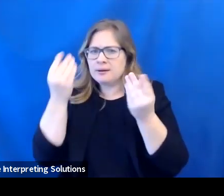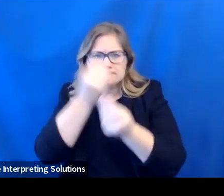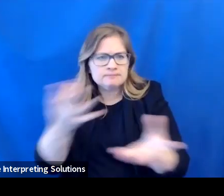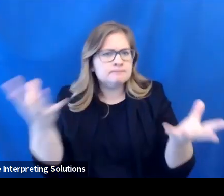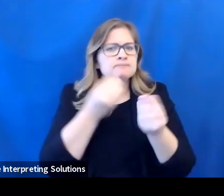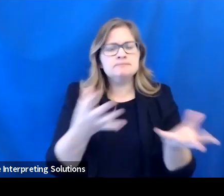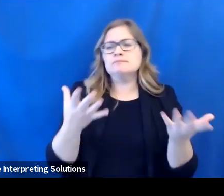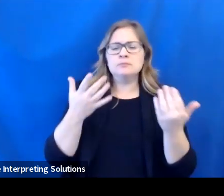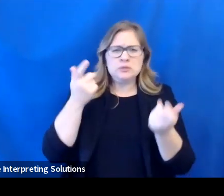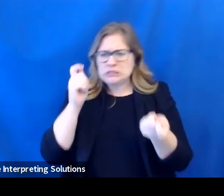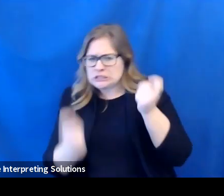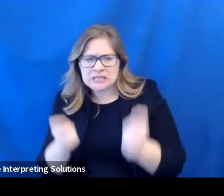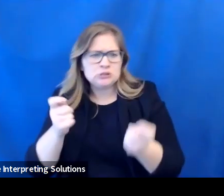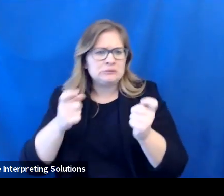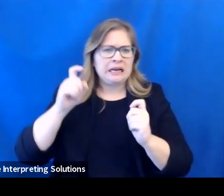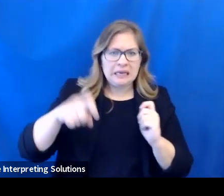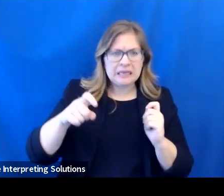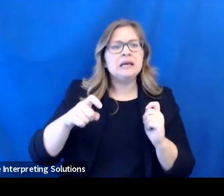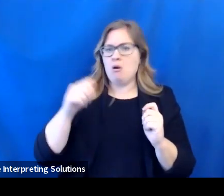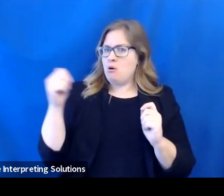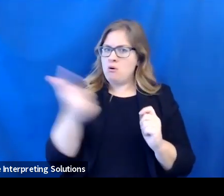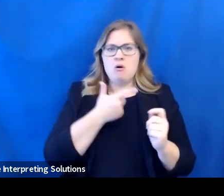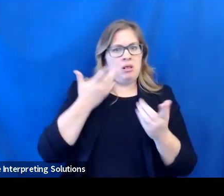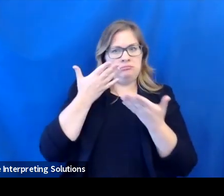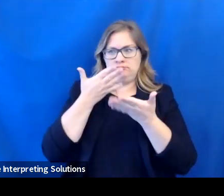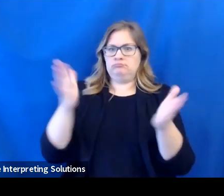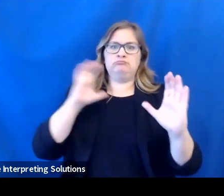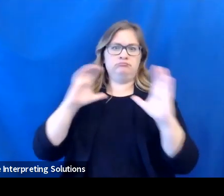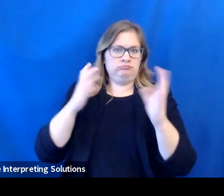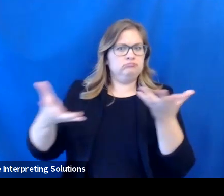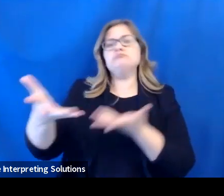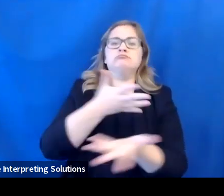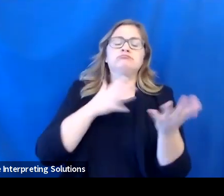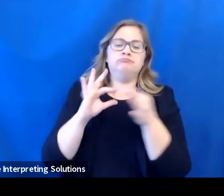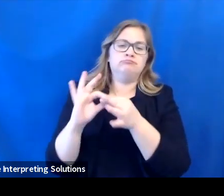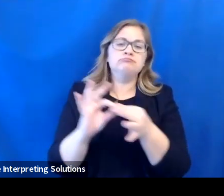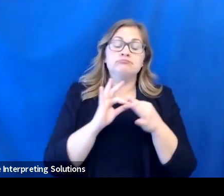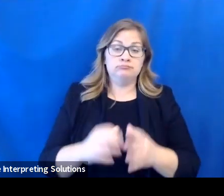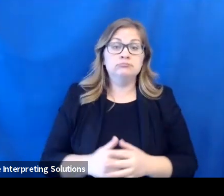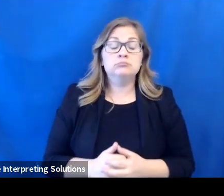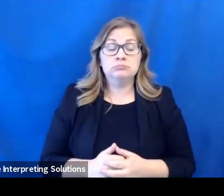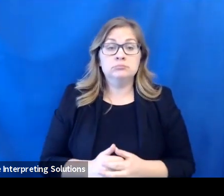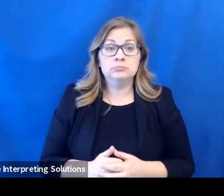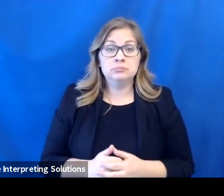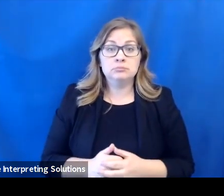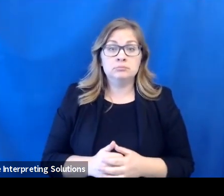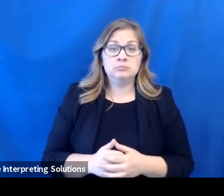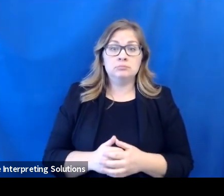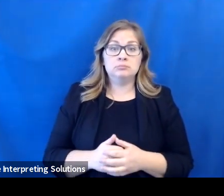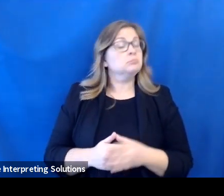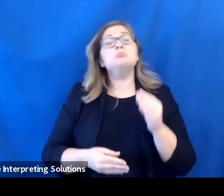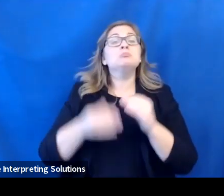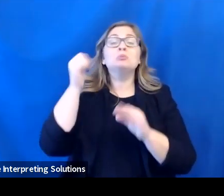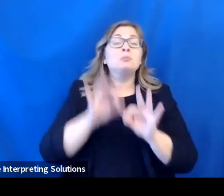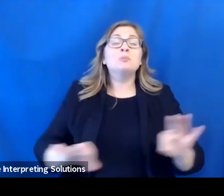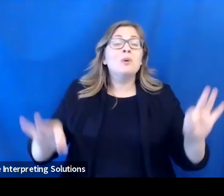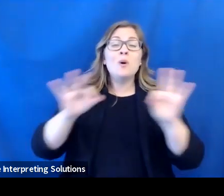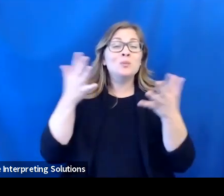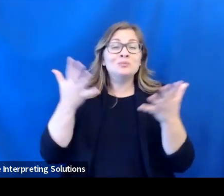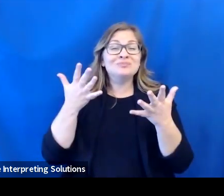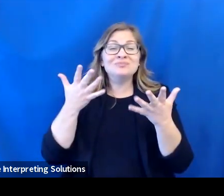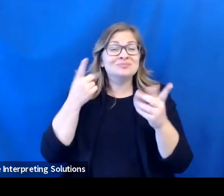needed, and more importantly, I think of progress up towards that goal, protecting our neighbors and moving back towards a sense